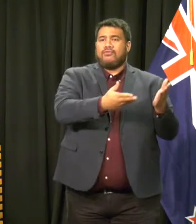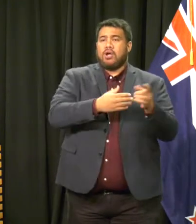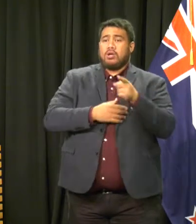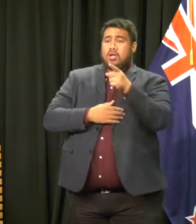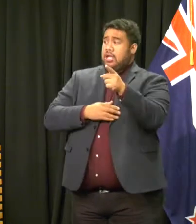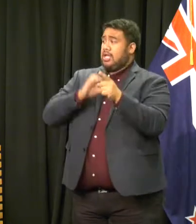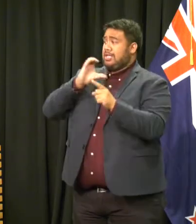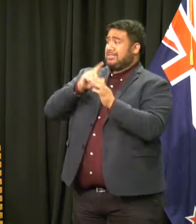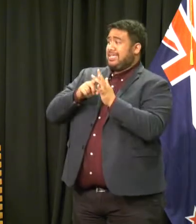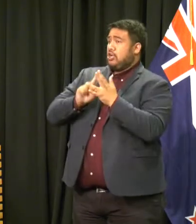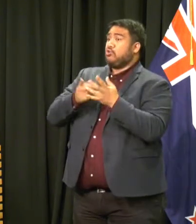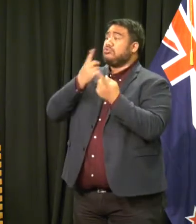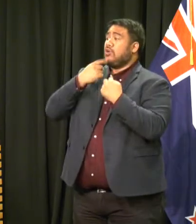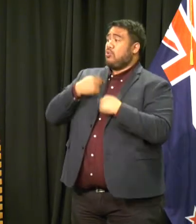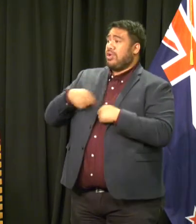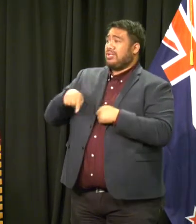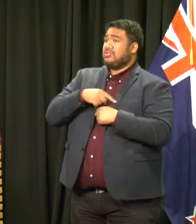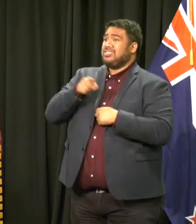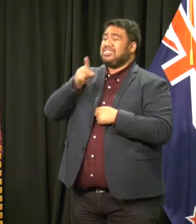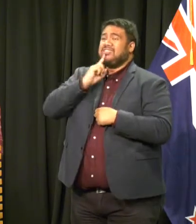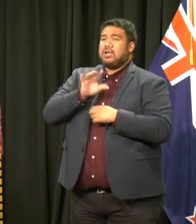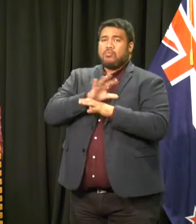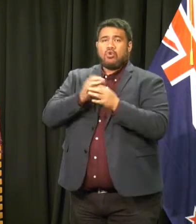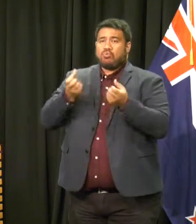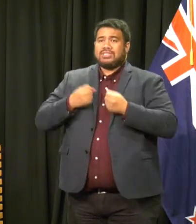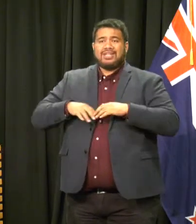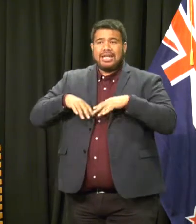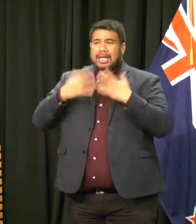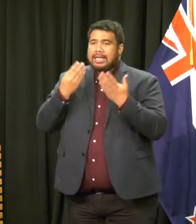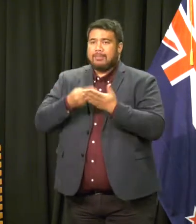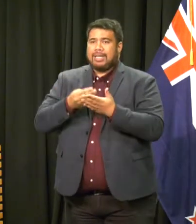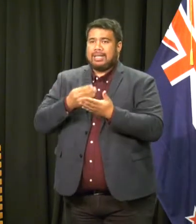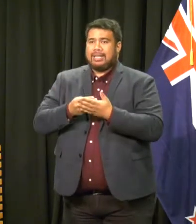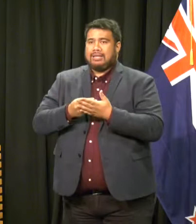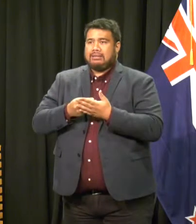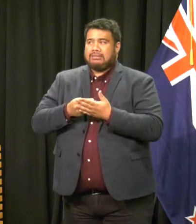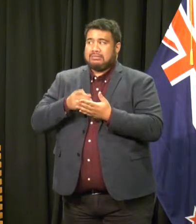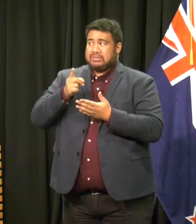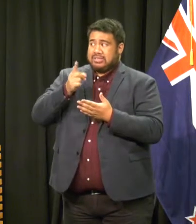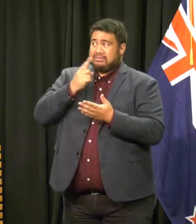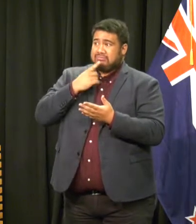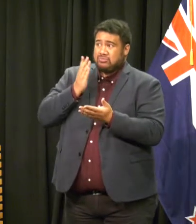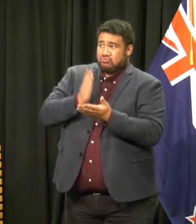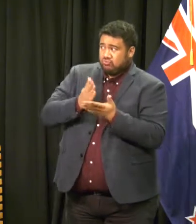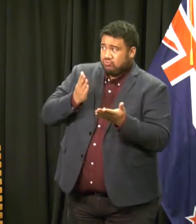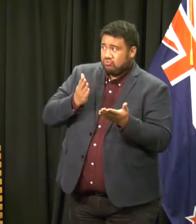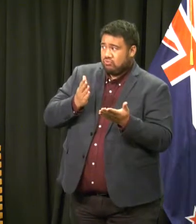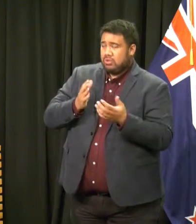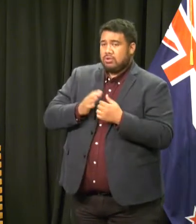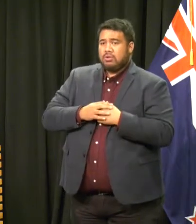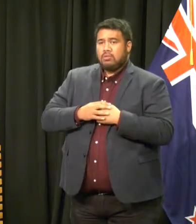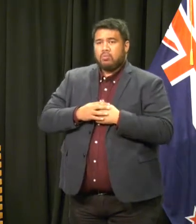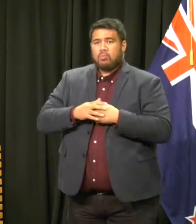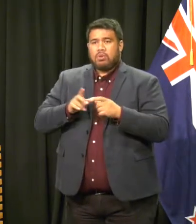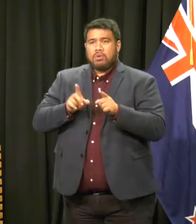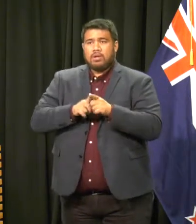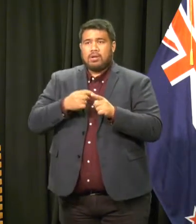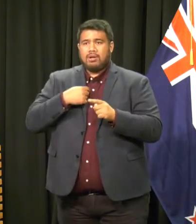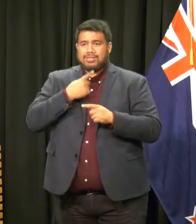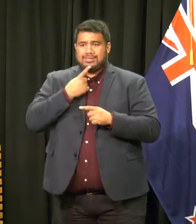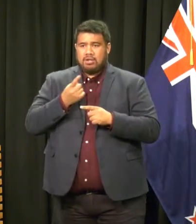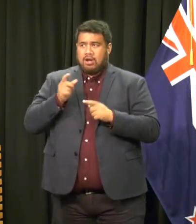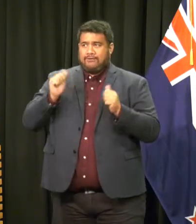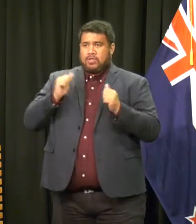she's disappointed not to be receiving any money. Is that the case? Oh, again, I just also quoted Ange